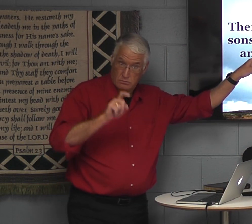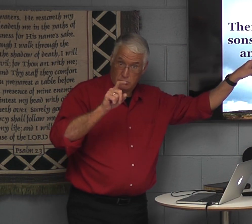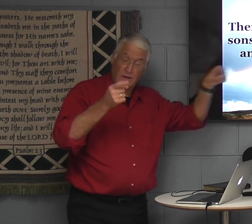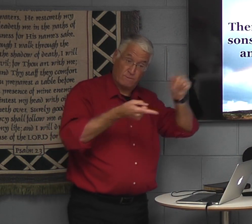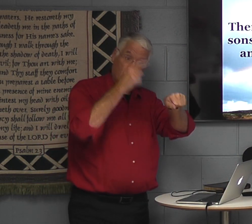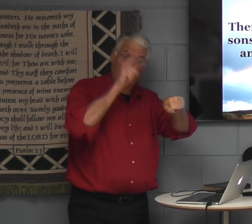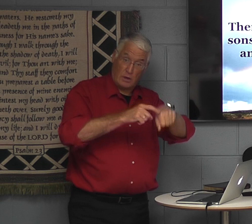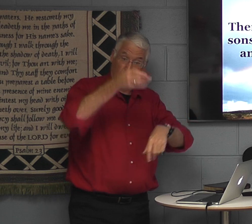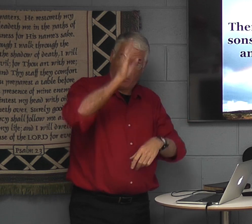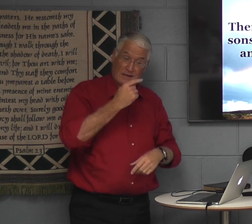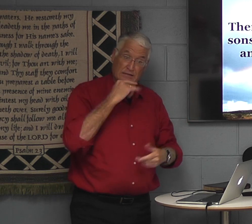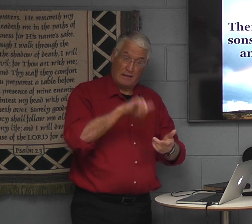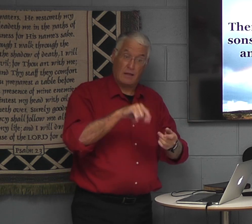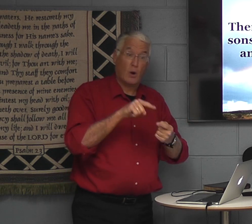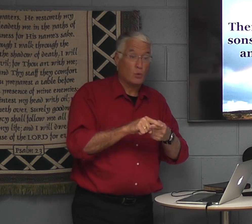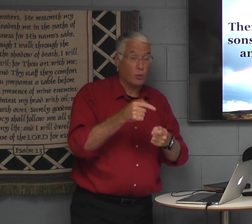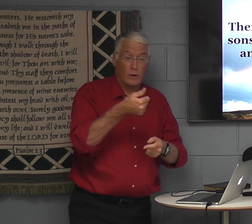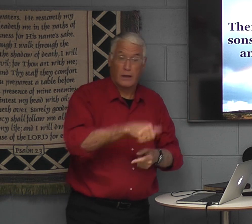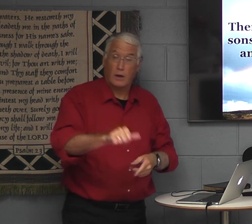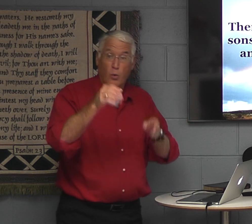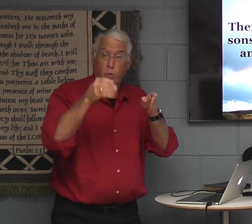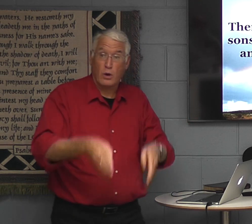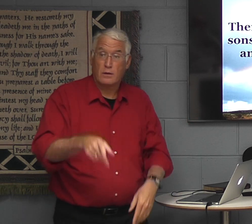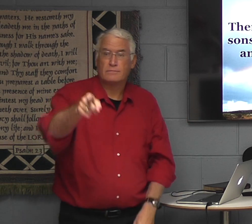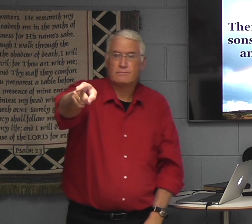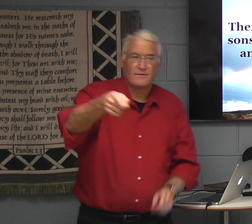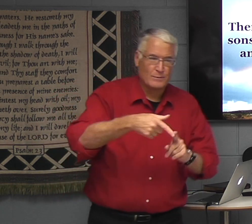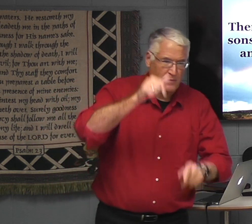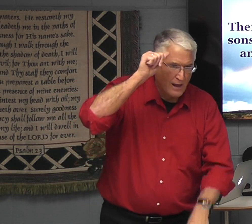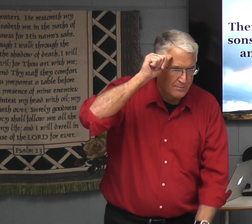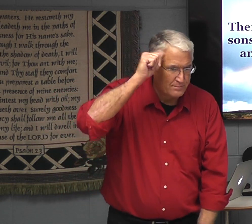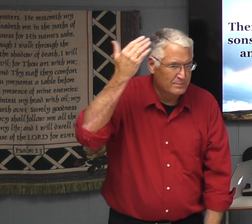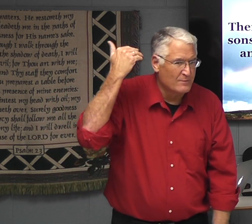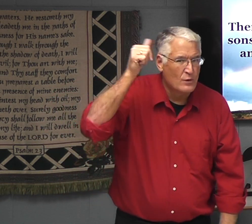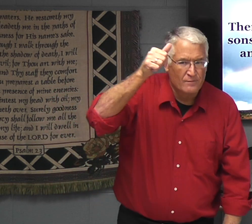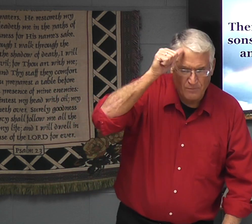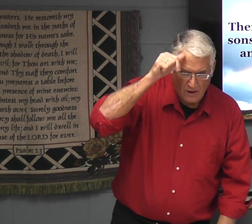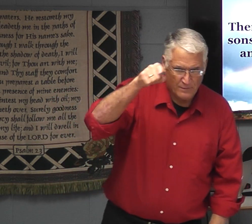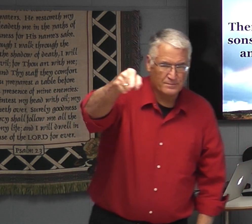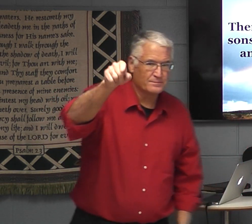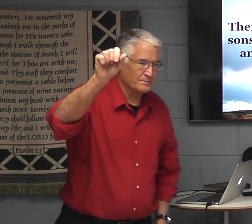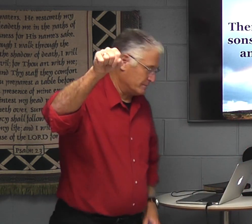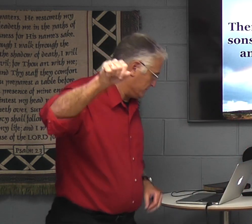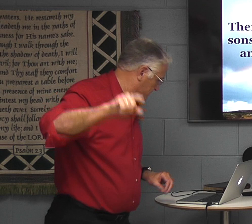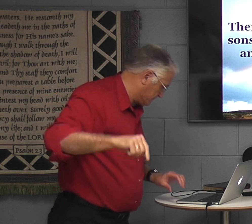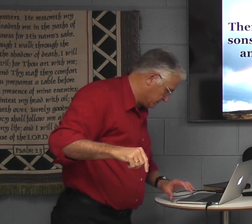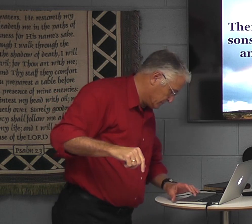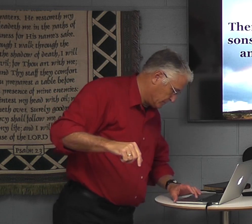So was that the first time that God had said that to any person? He said that to Adam as well.